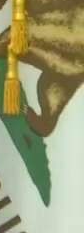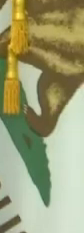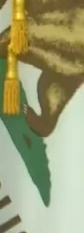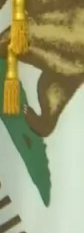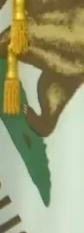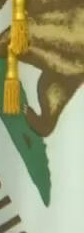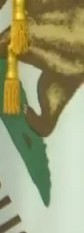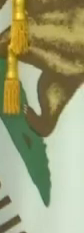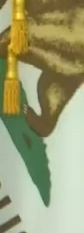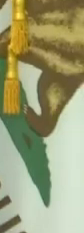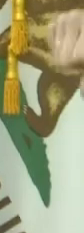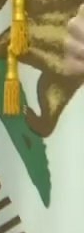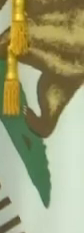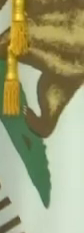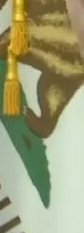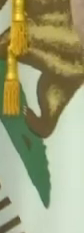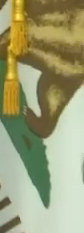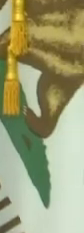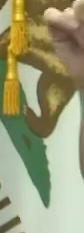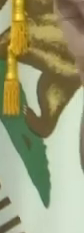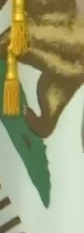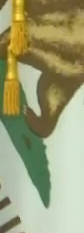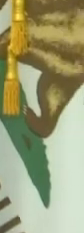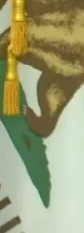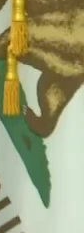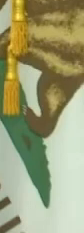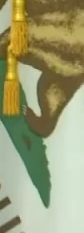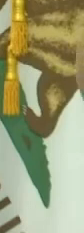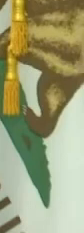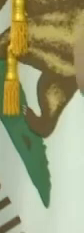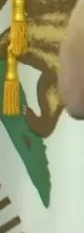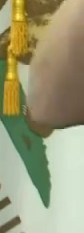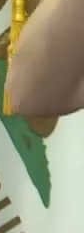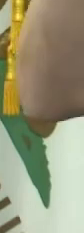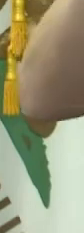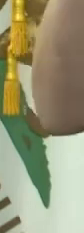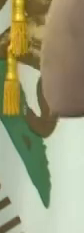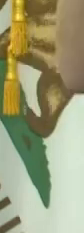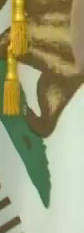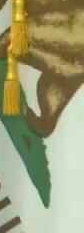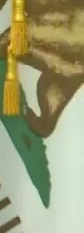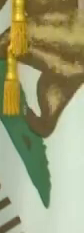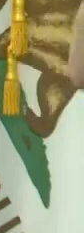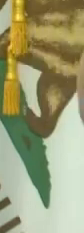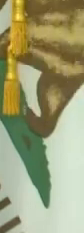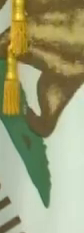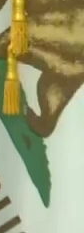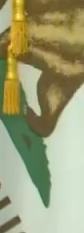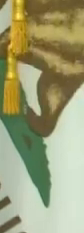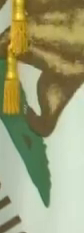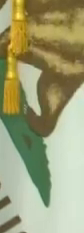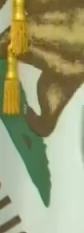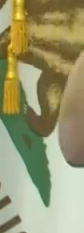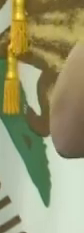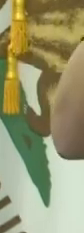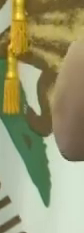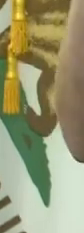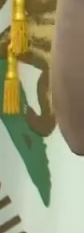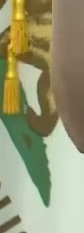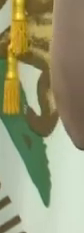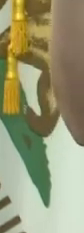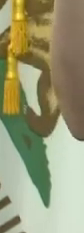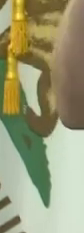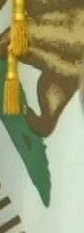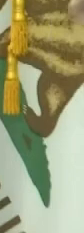we understand it at this moment, we need some clarification. We think that that pertains only to things